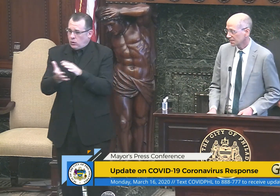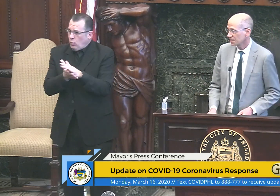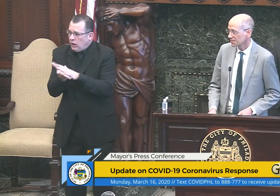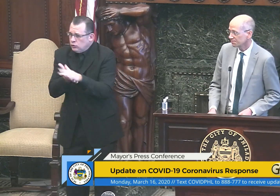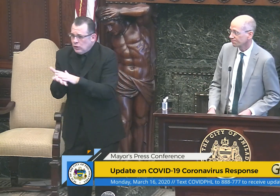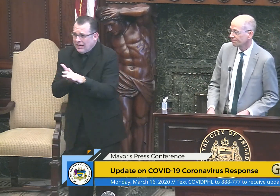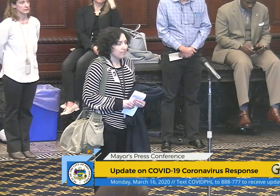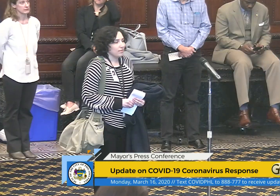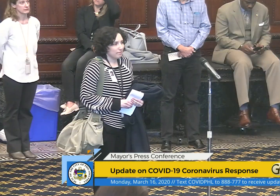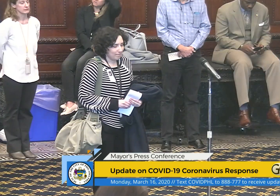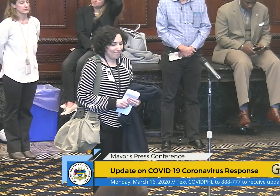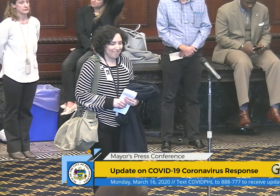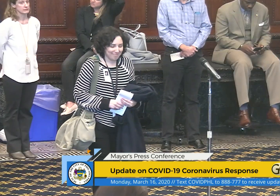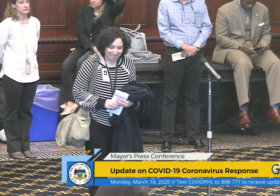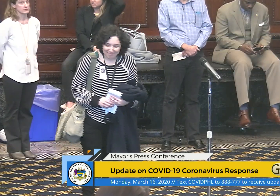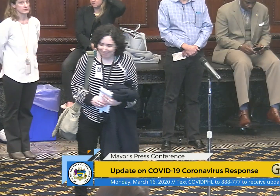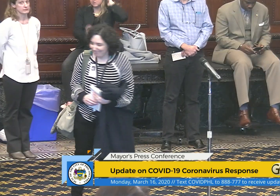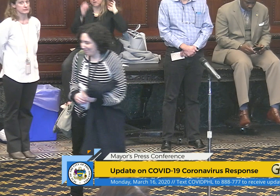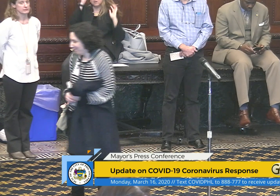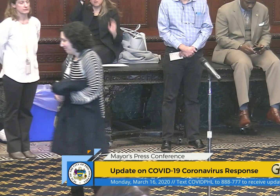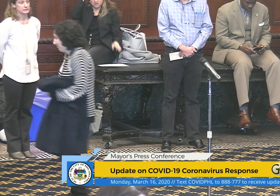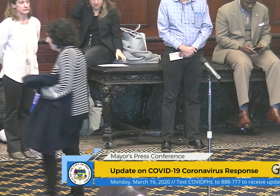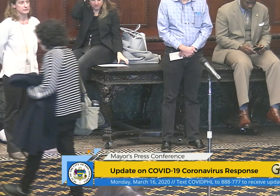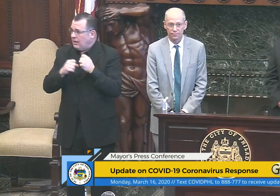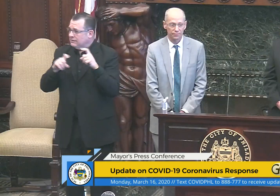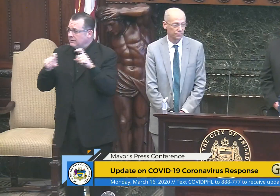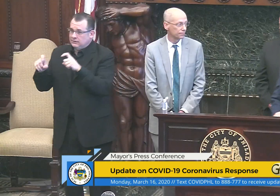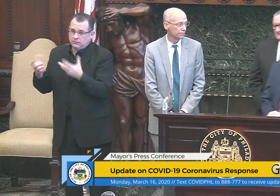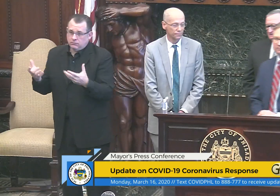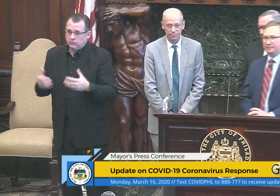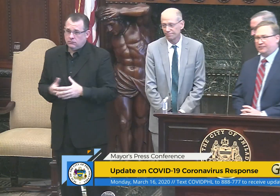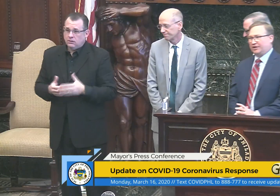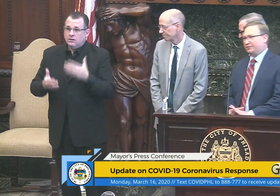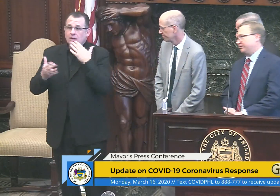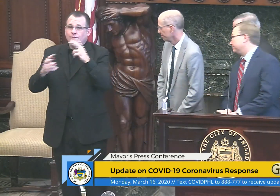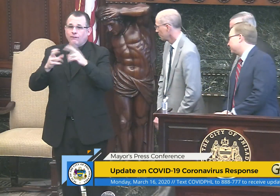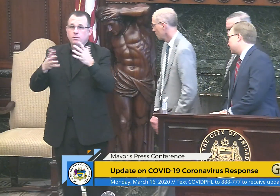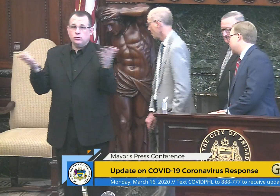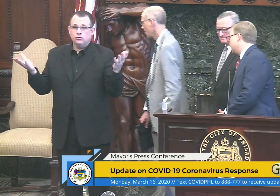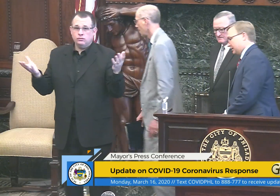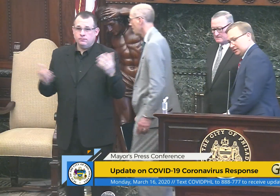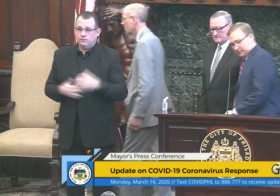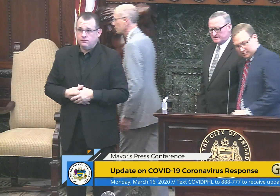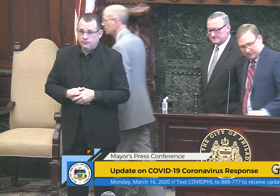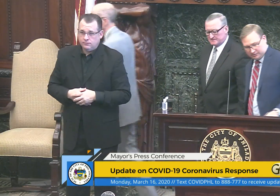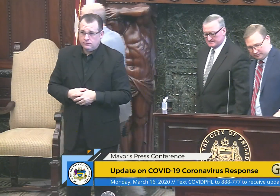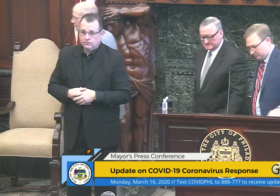get tested. Okay. Great, thank you all. Thank you all. Have a good afternoon.